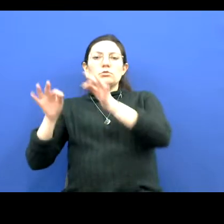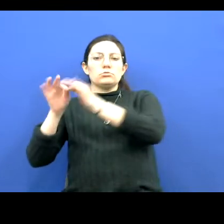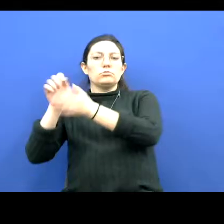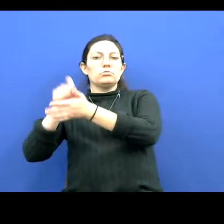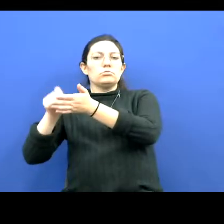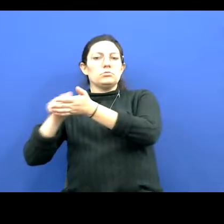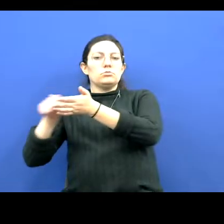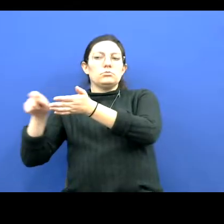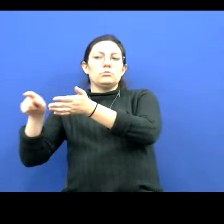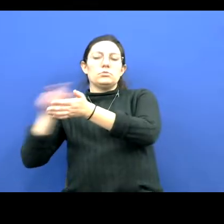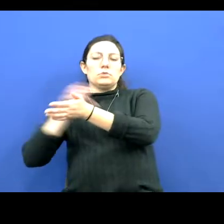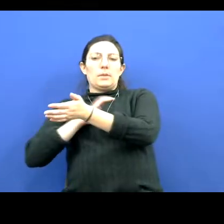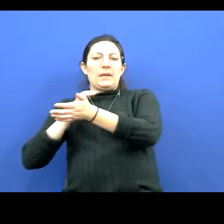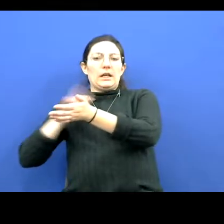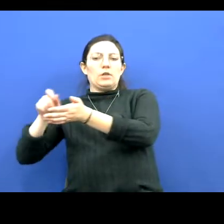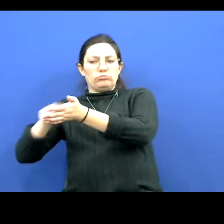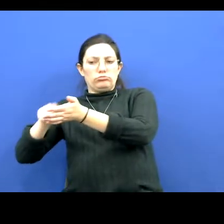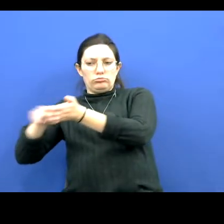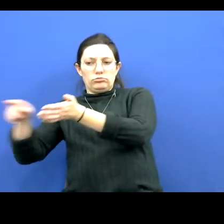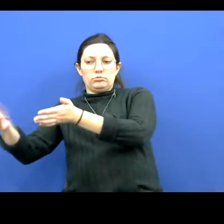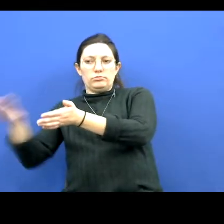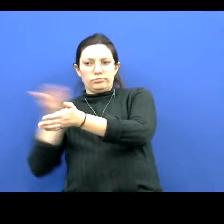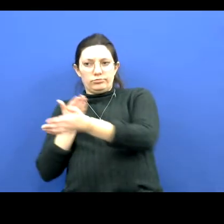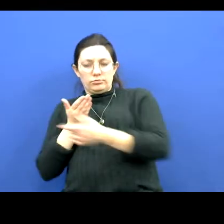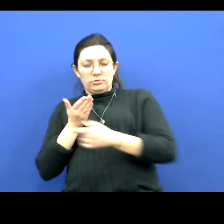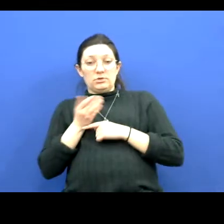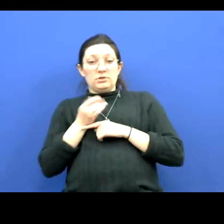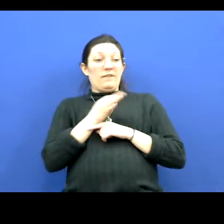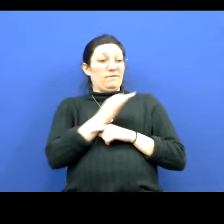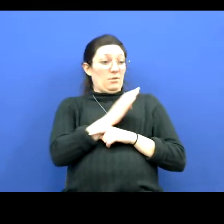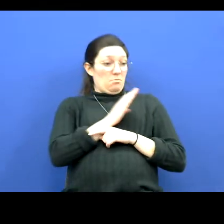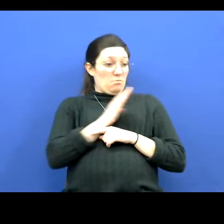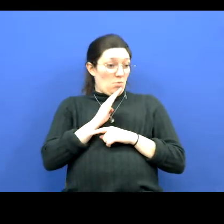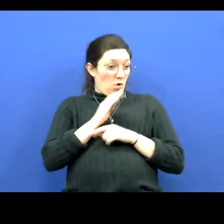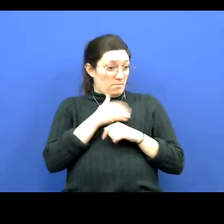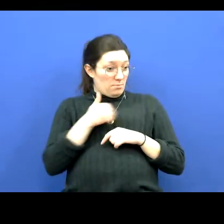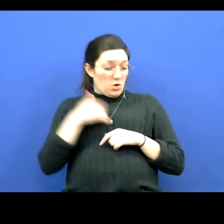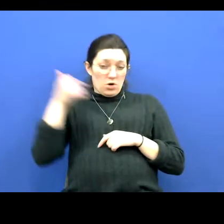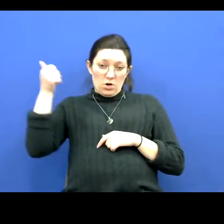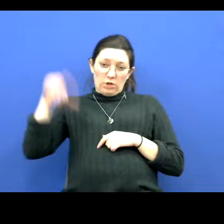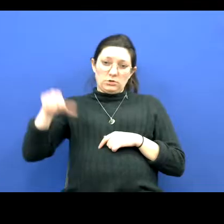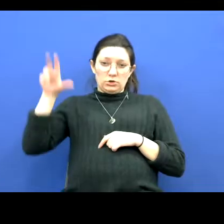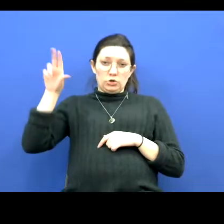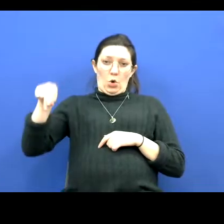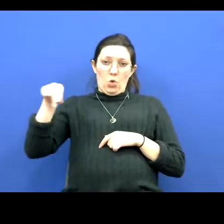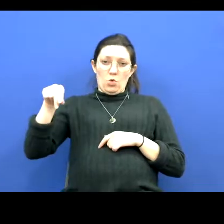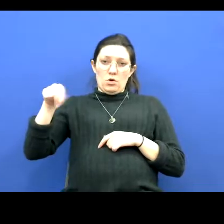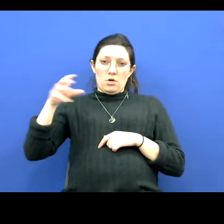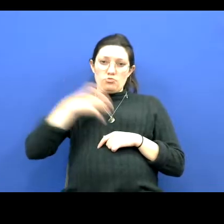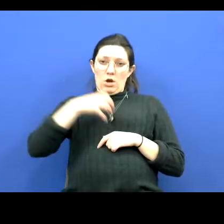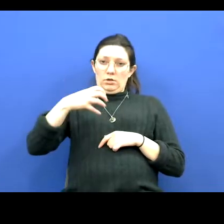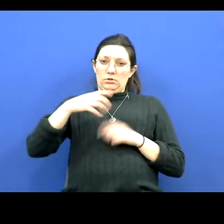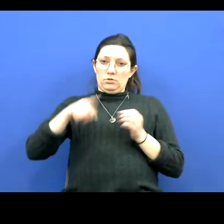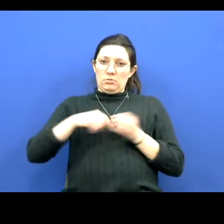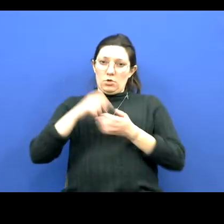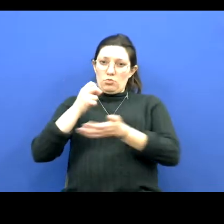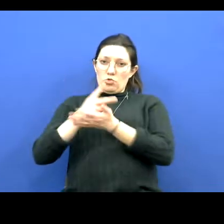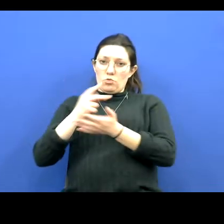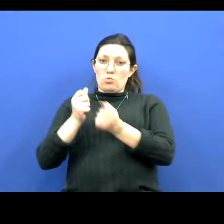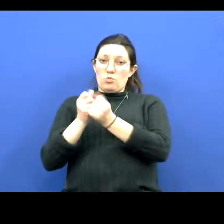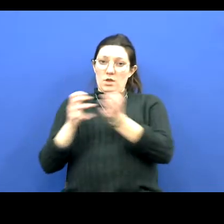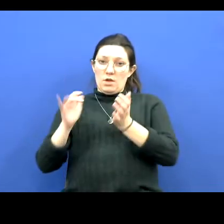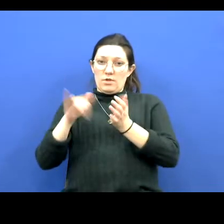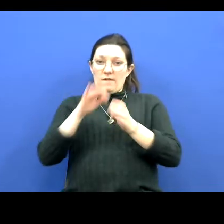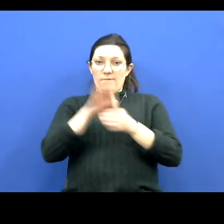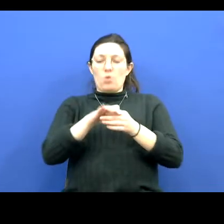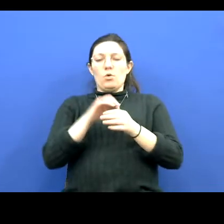board members object, we can't take a vote on it, but if any town board members objects to it being approved without an Article 10, then it